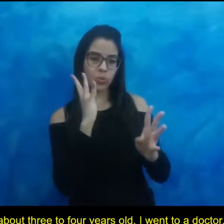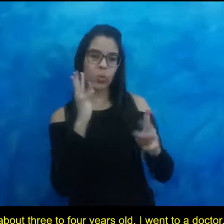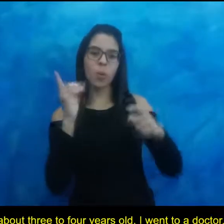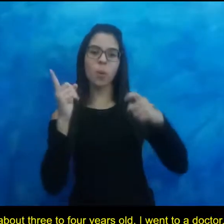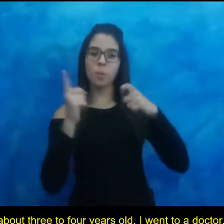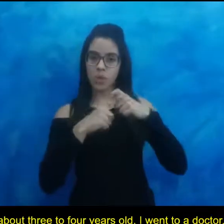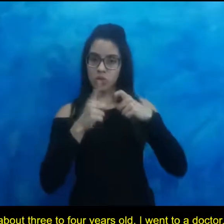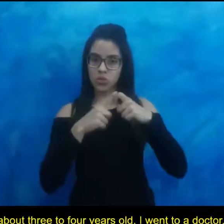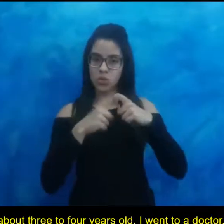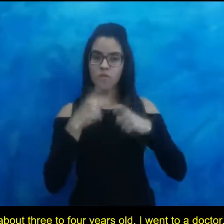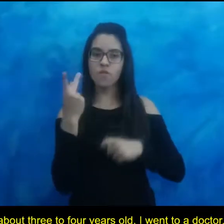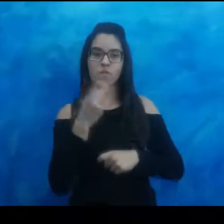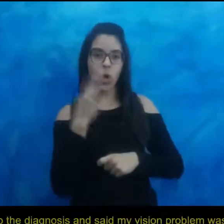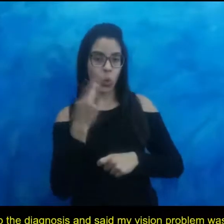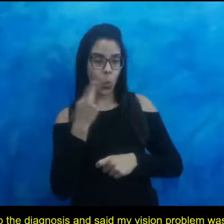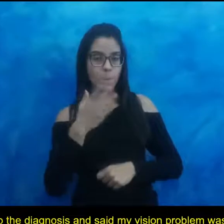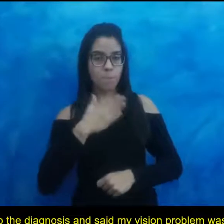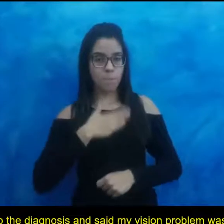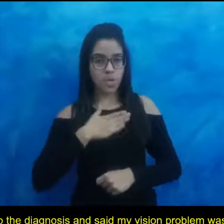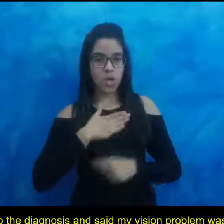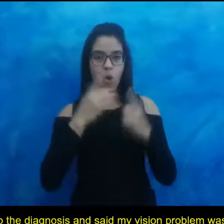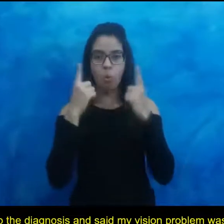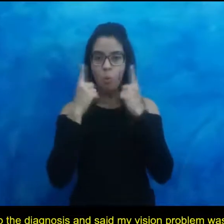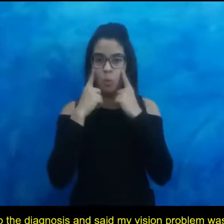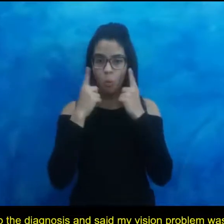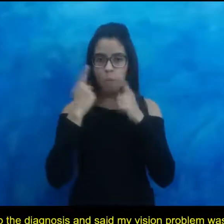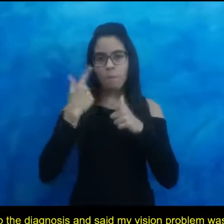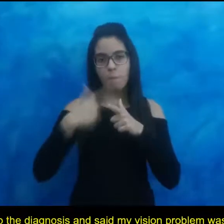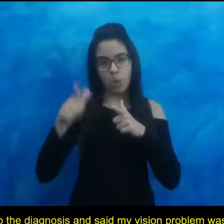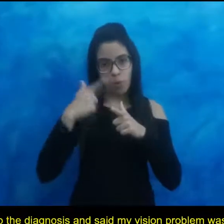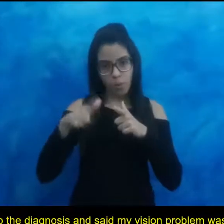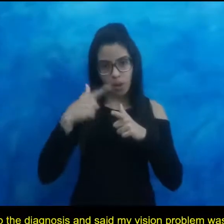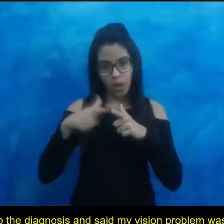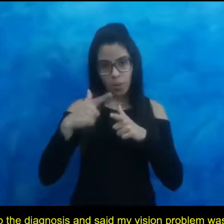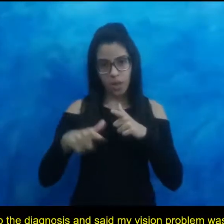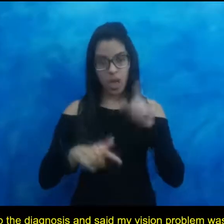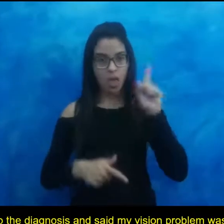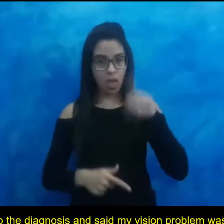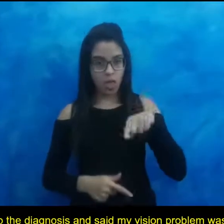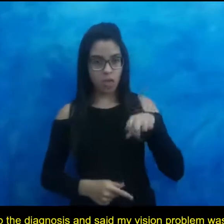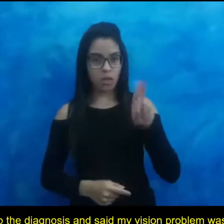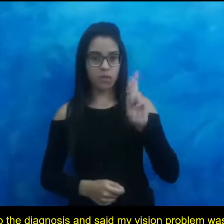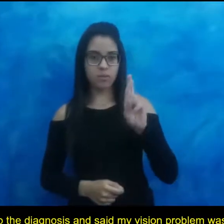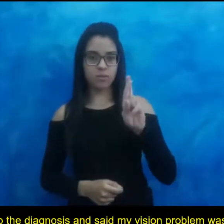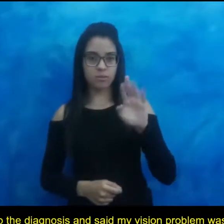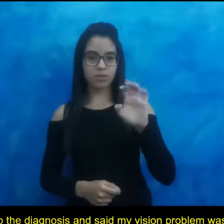diagnosis and said my vision problem was actually retinitis